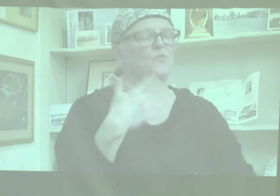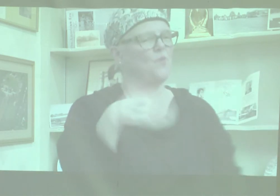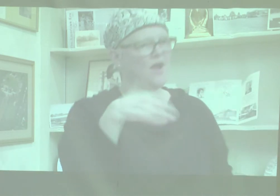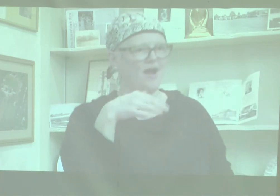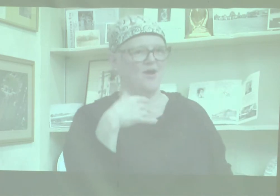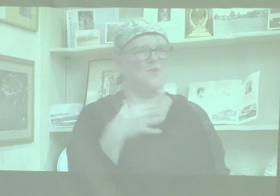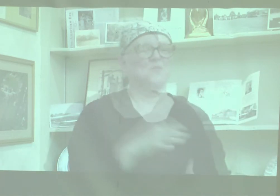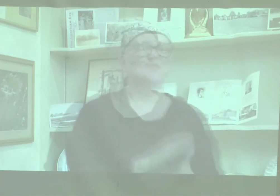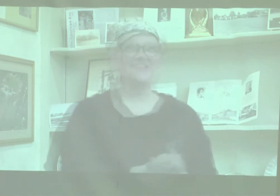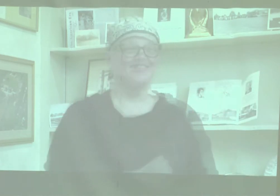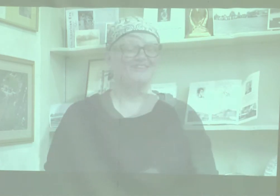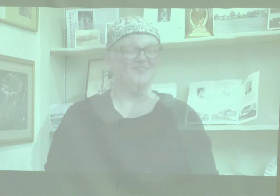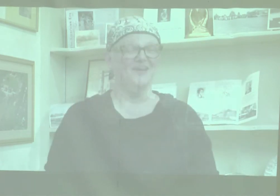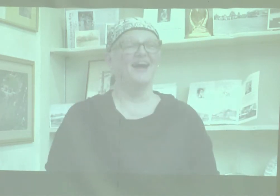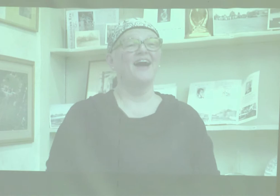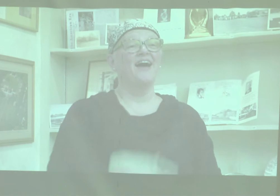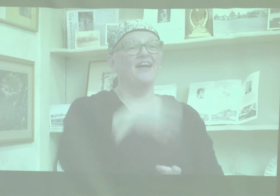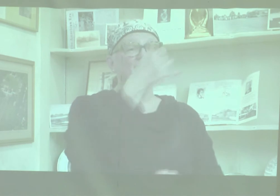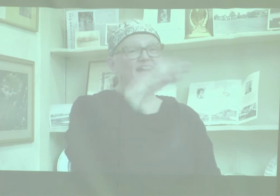to continue for many more years to come.